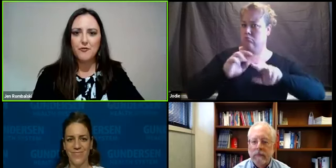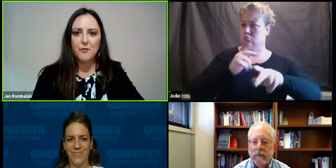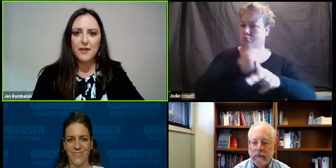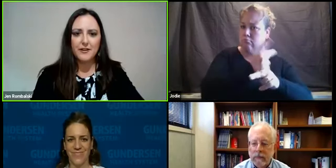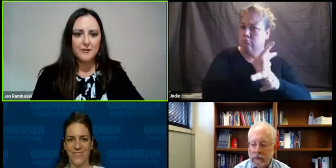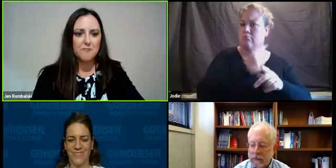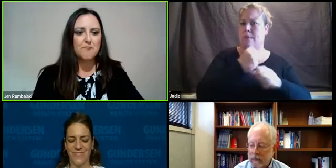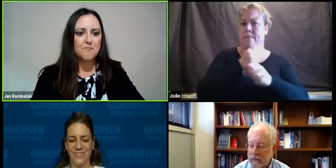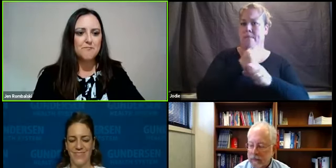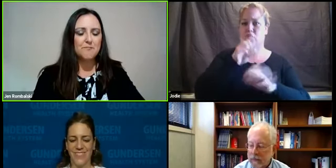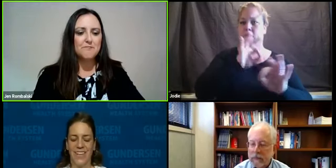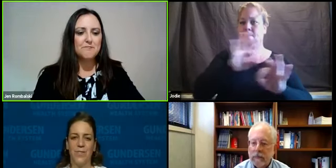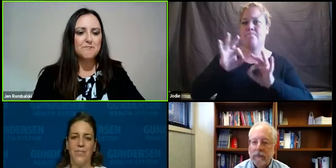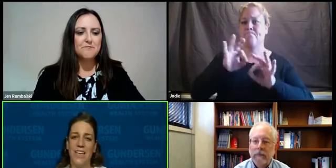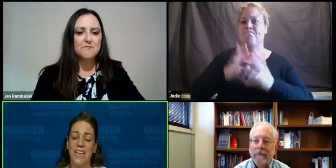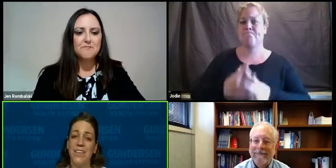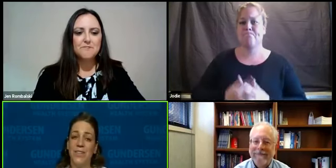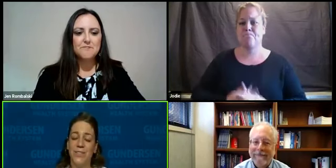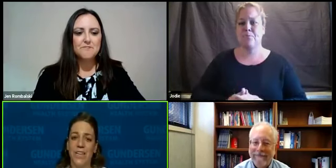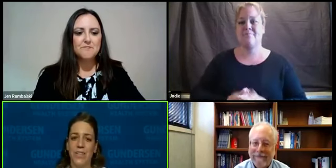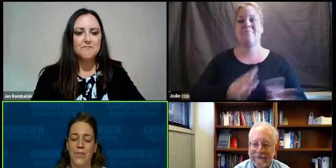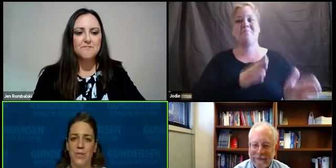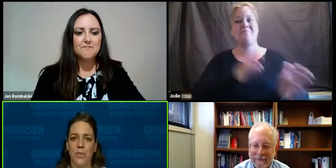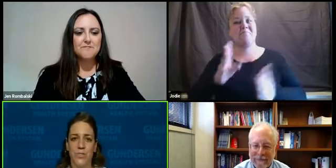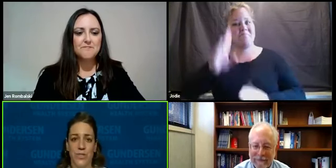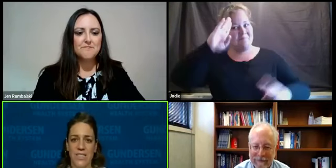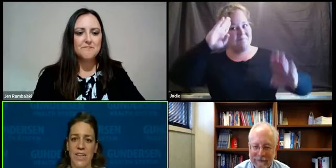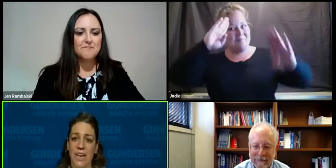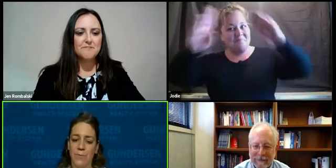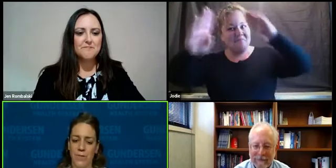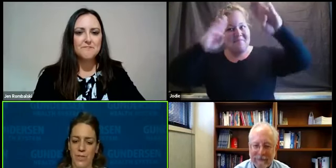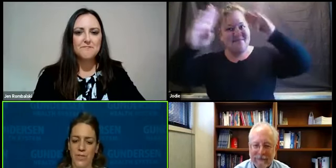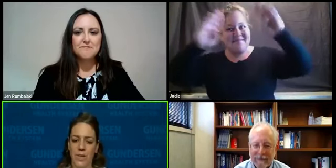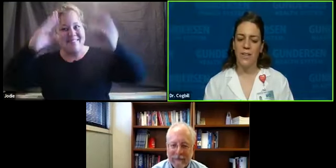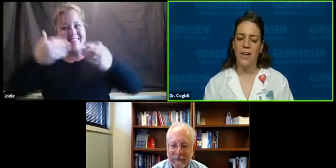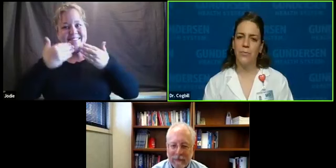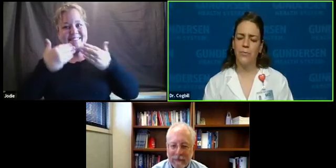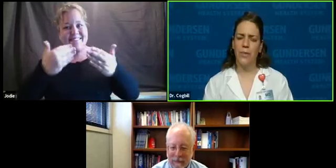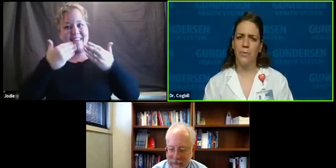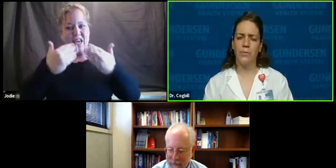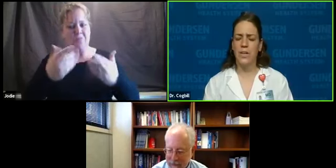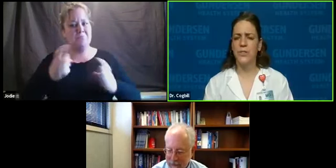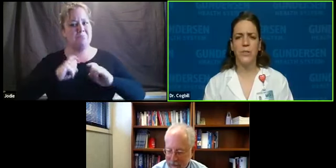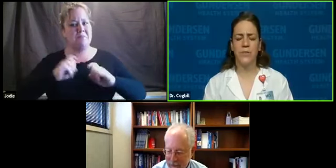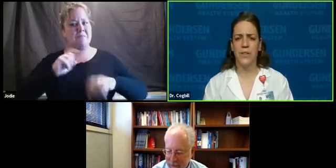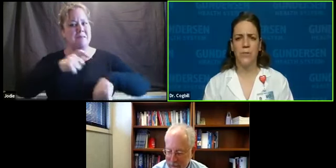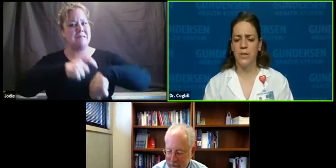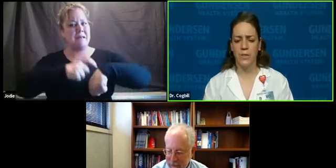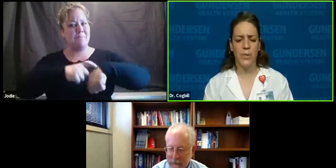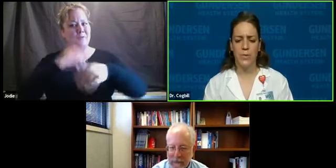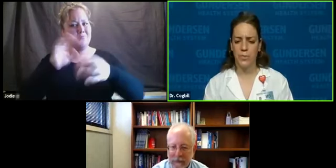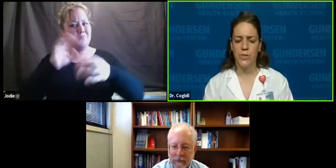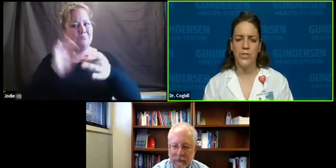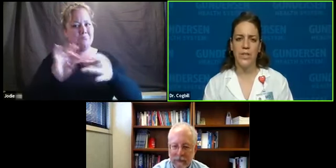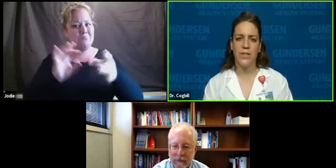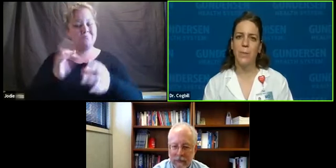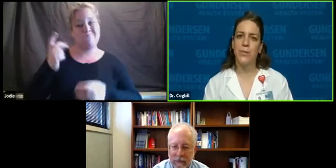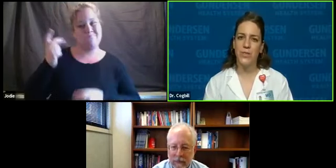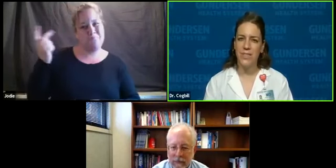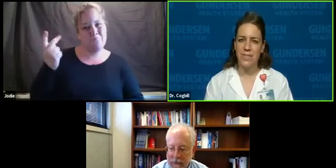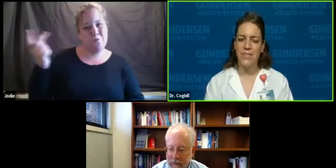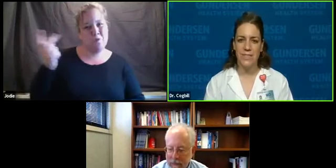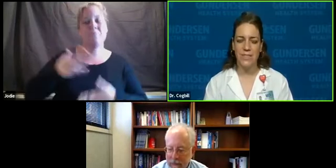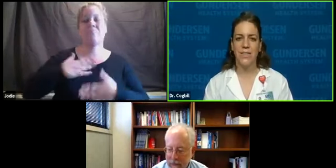and thank you for being here. Well, thank you. Thank you so much for this time. First of all, Dr. Loepfe and I really both appreciate